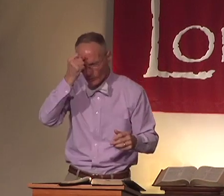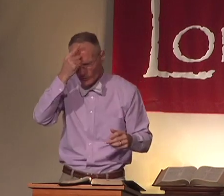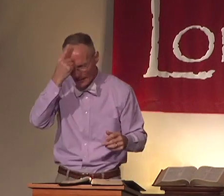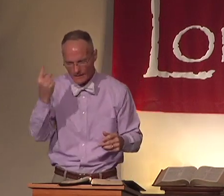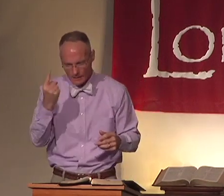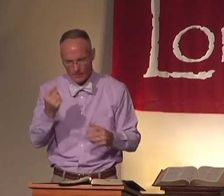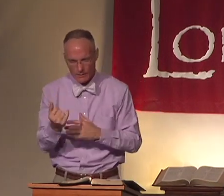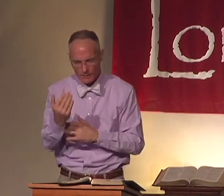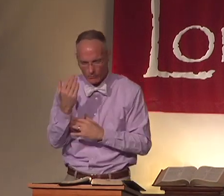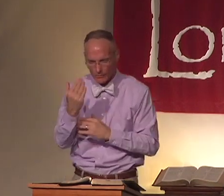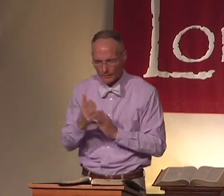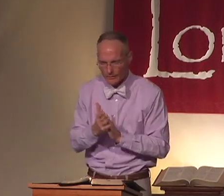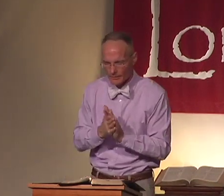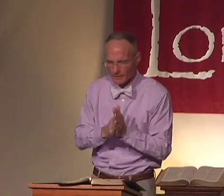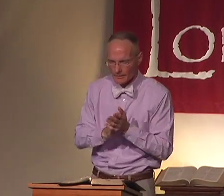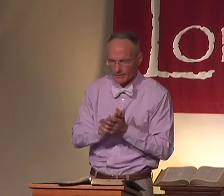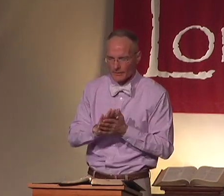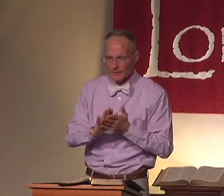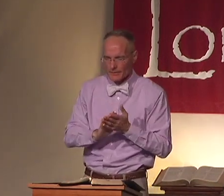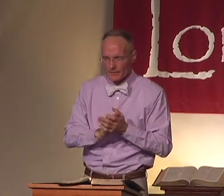I really want you to understand something this morning.